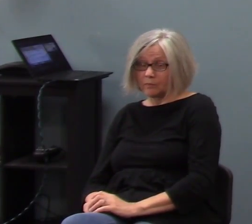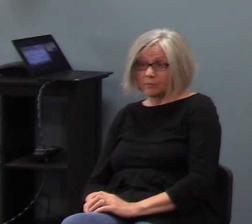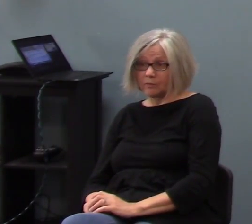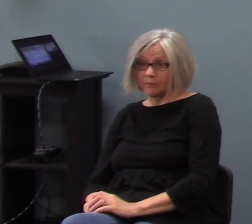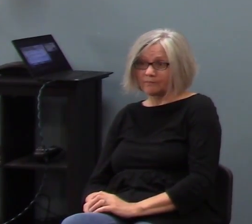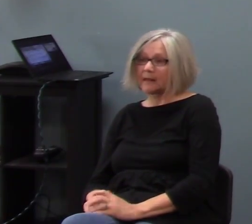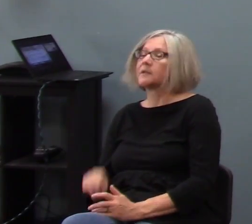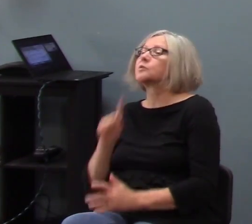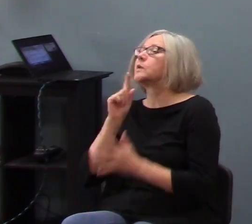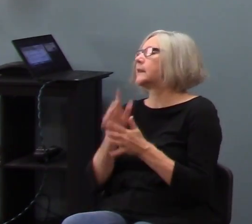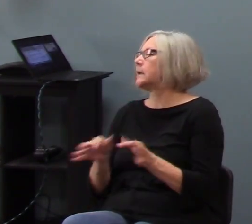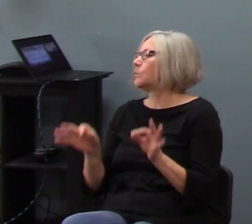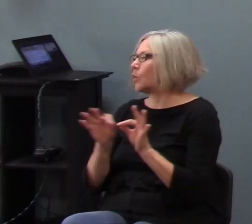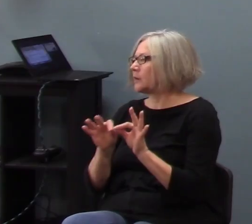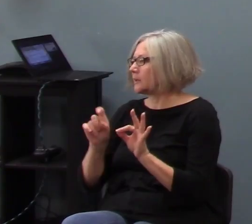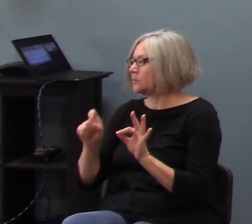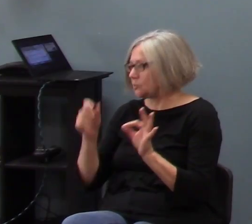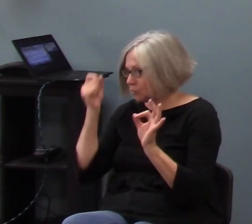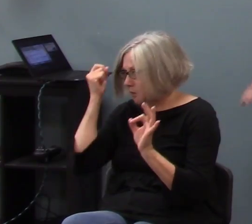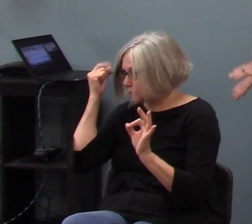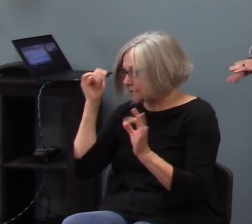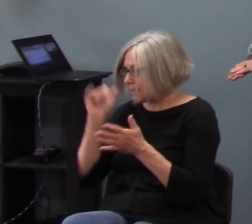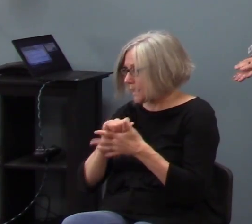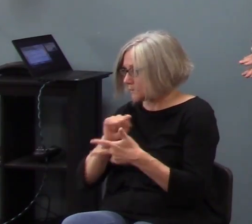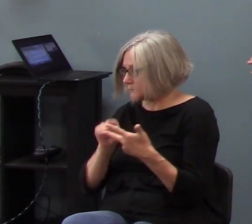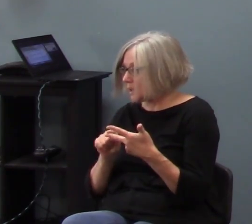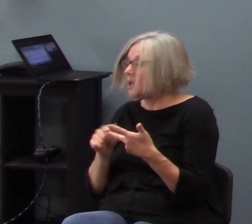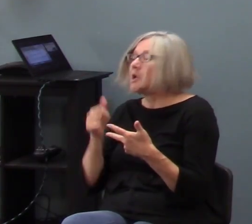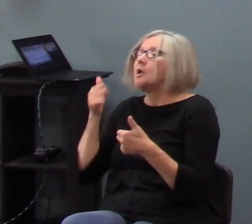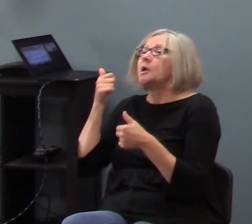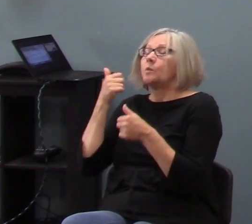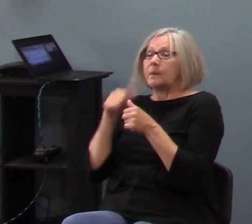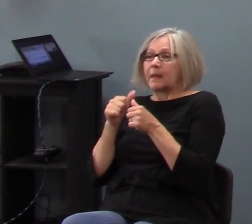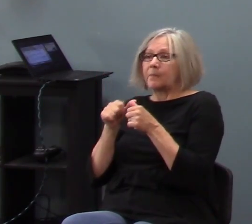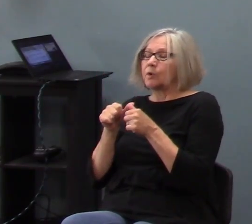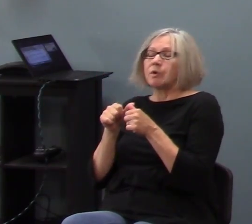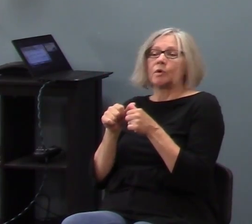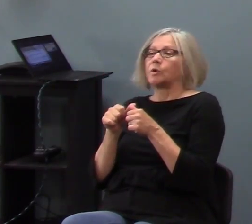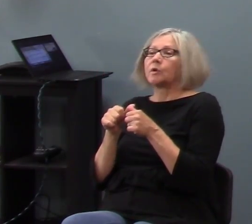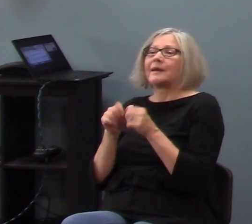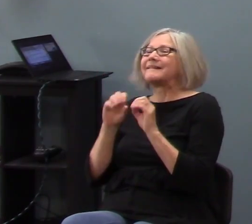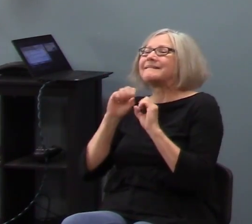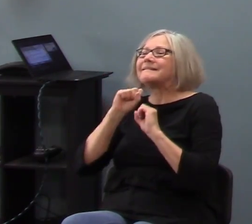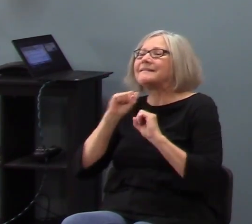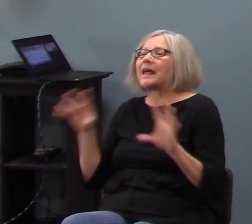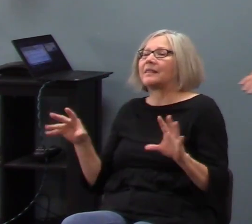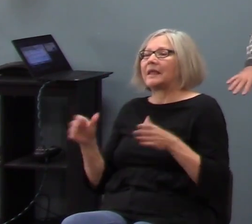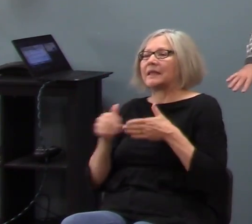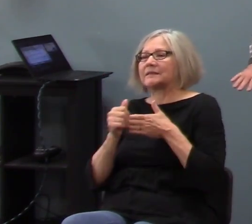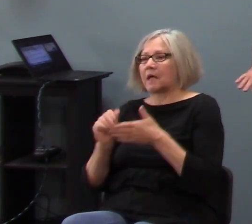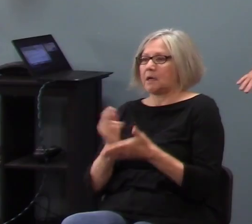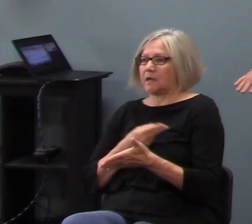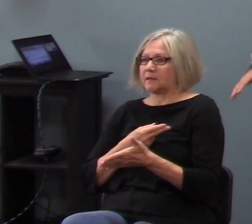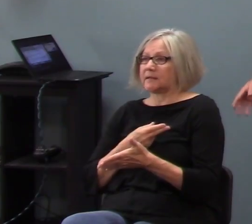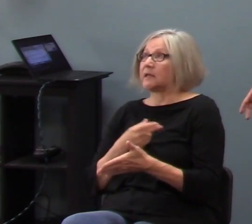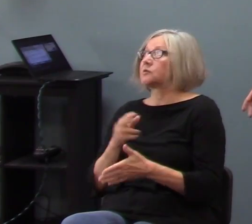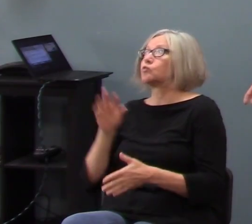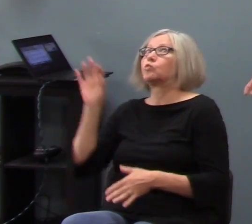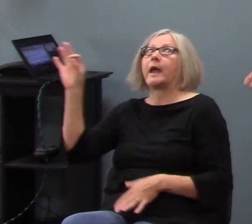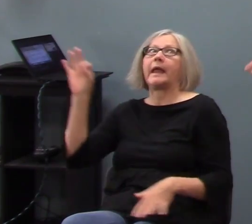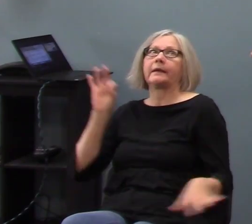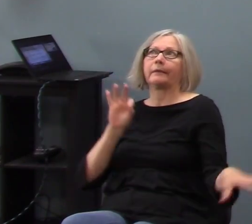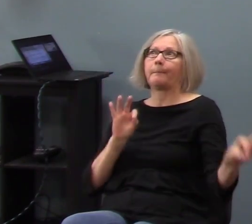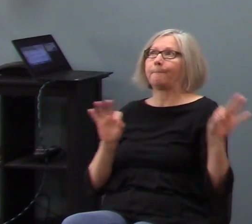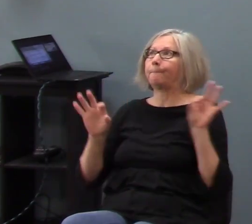Because this is really important to understand. Okay? Keep in mind, there is nothing guiding this. This is totally random.